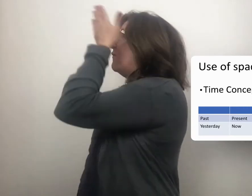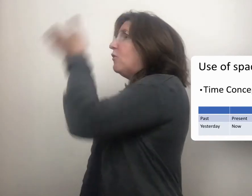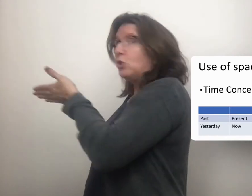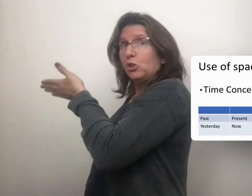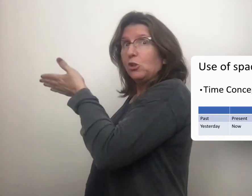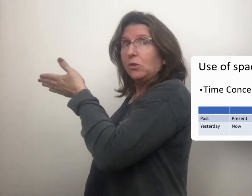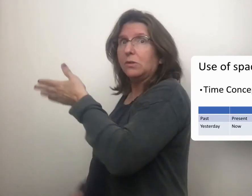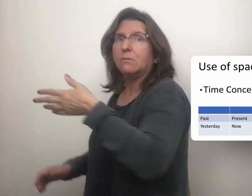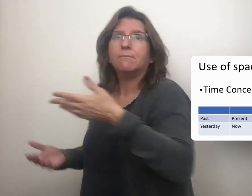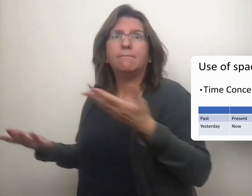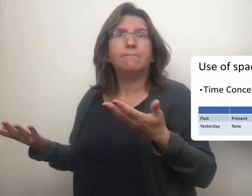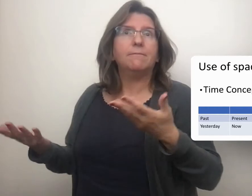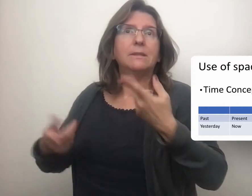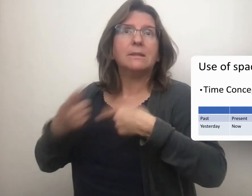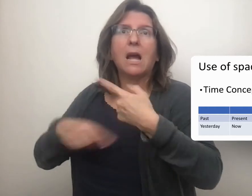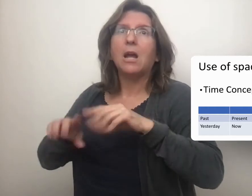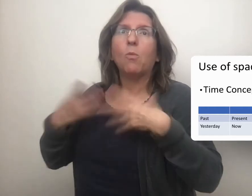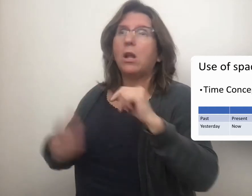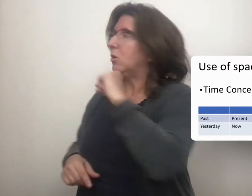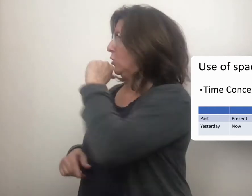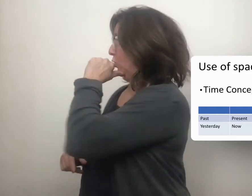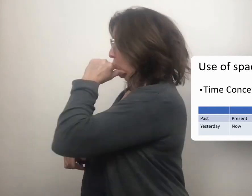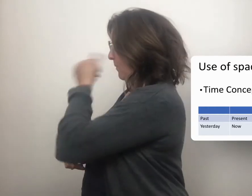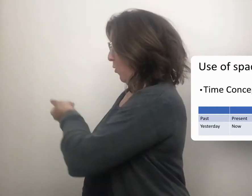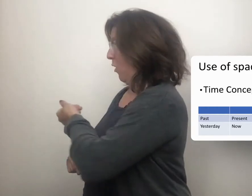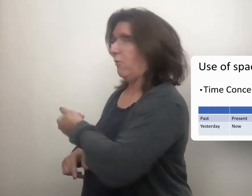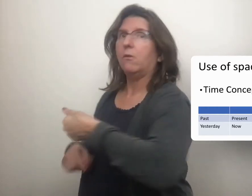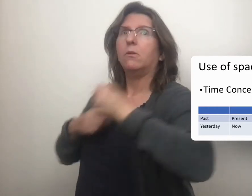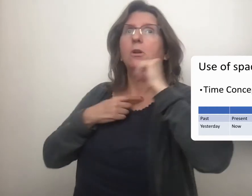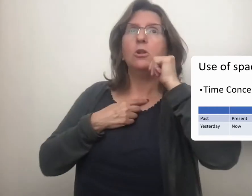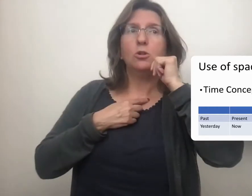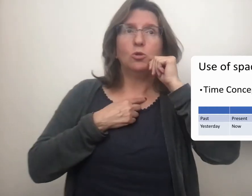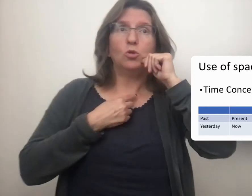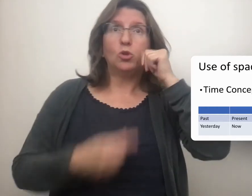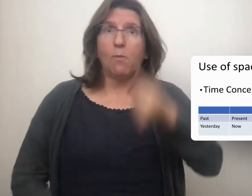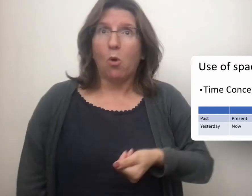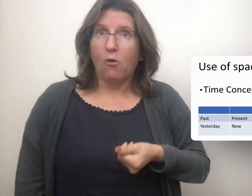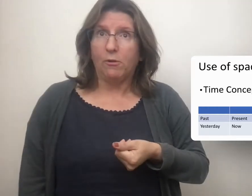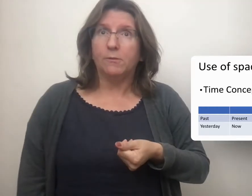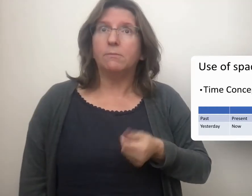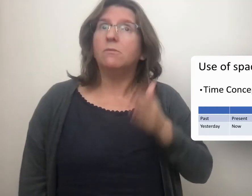Anything referring to the future tense would have a movement forward in space. Tomorrow, a sign like this, with a forward